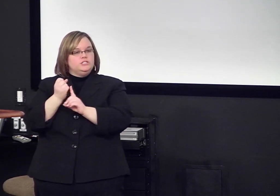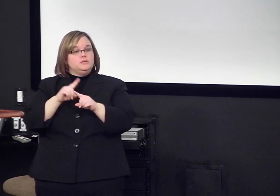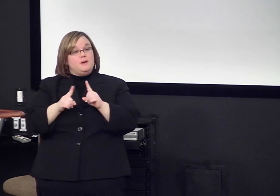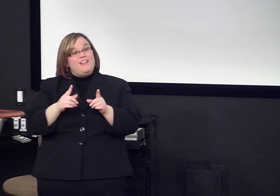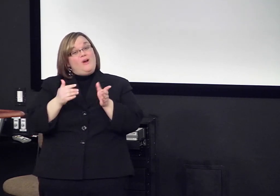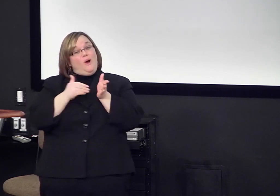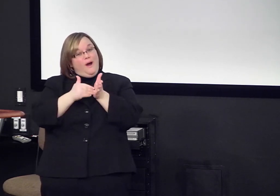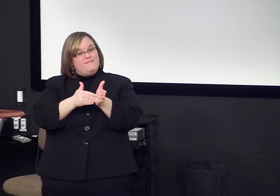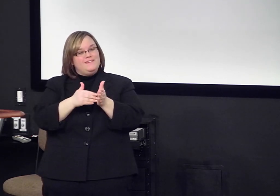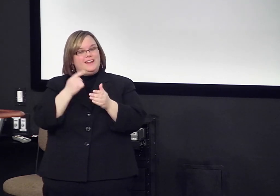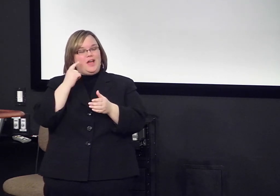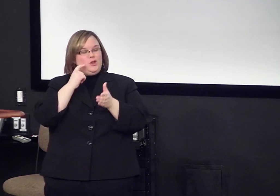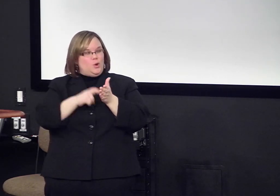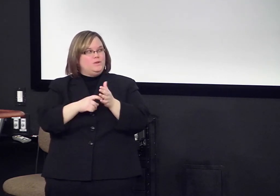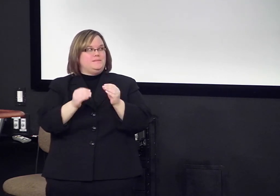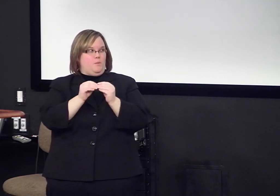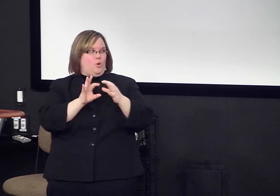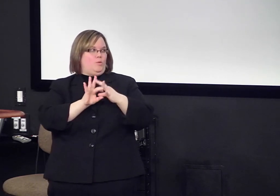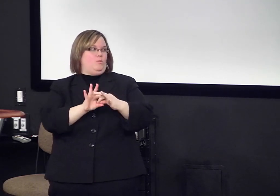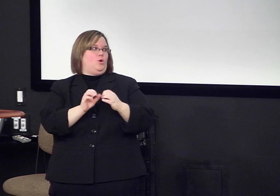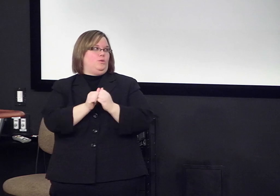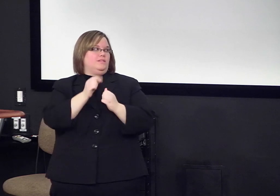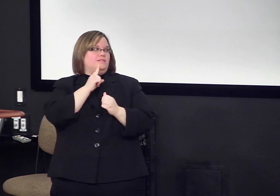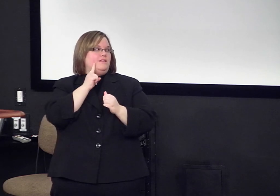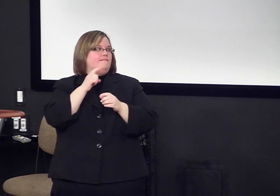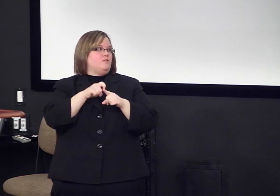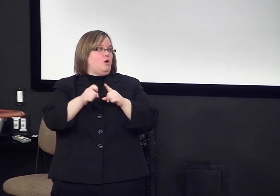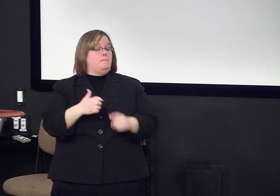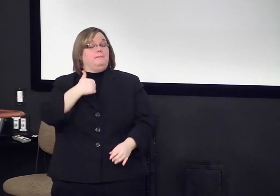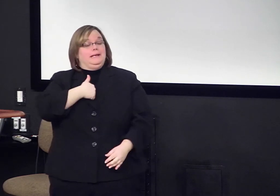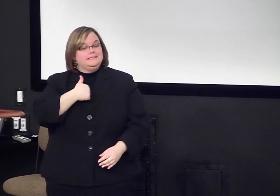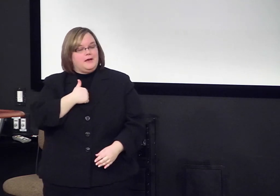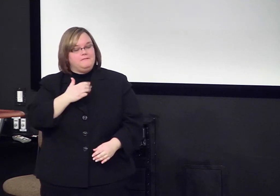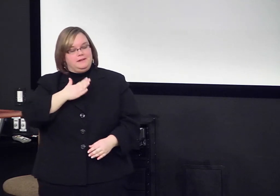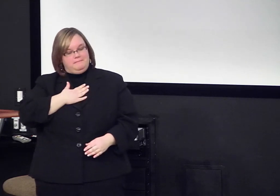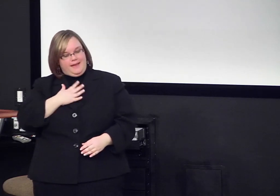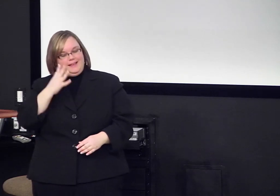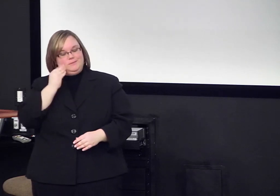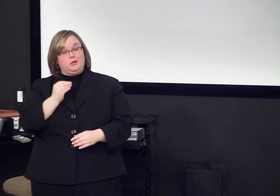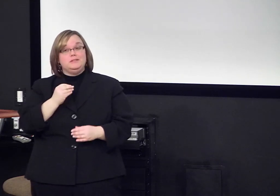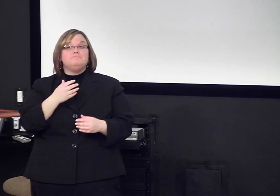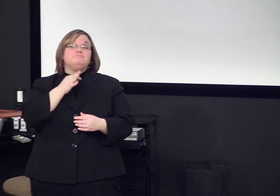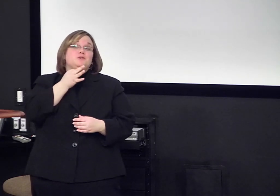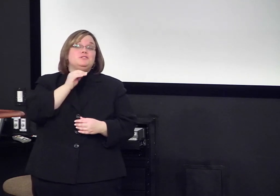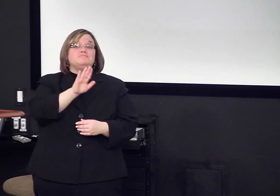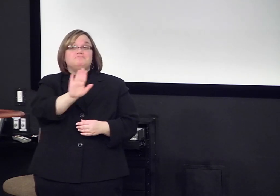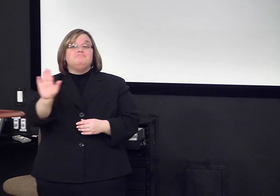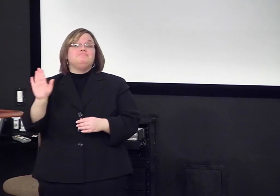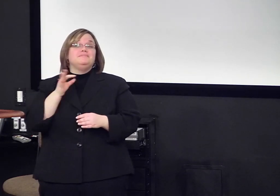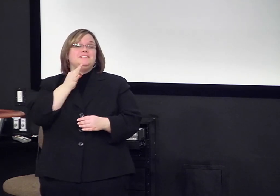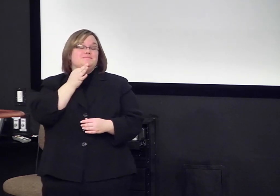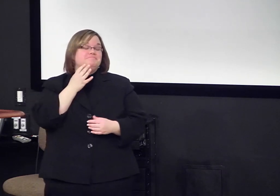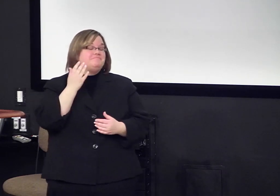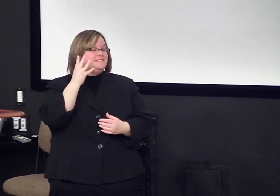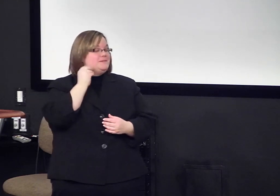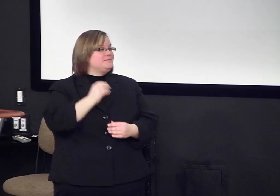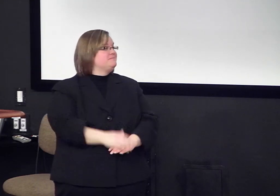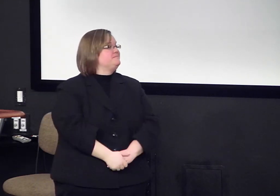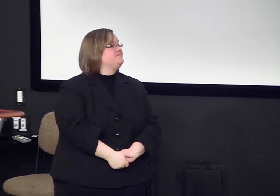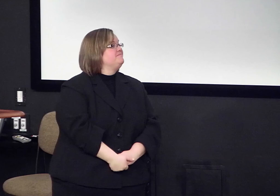rapport building that I find more with hearing callers. But in general, in my own experience, I do